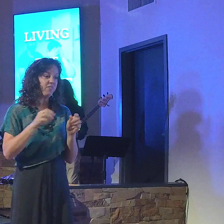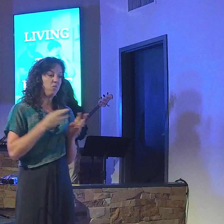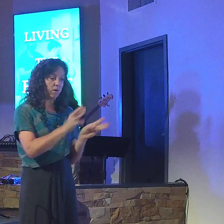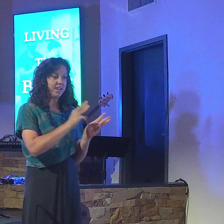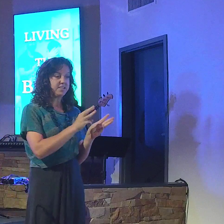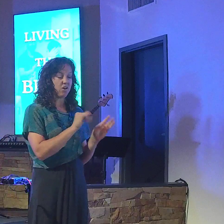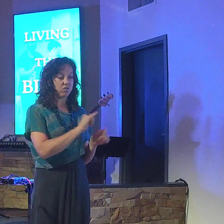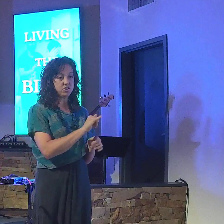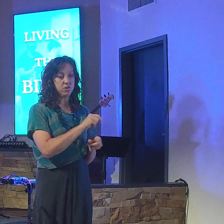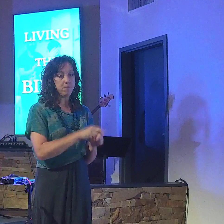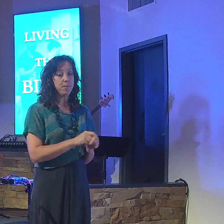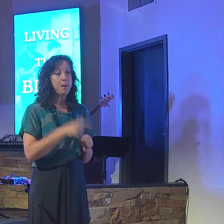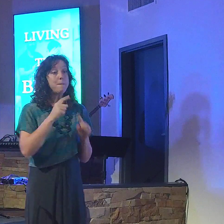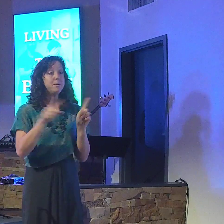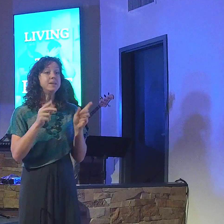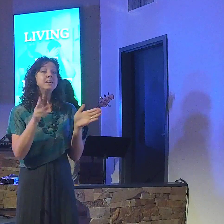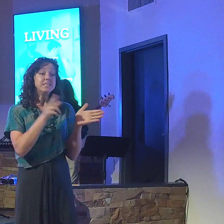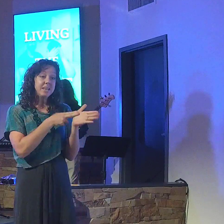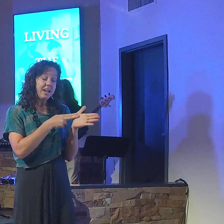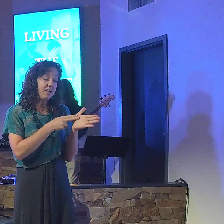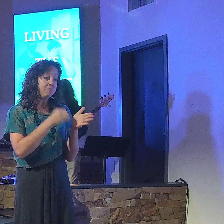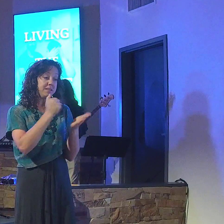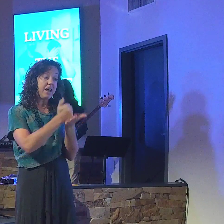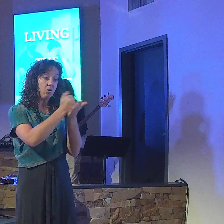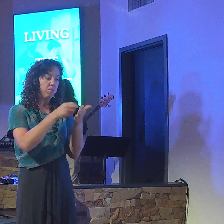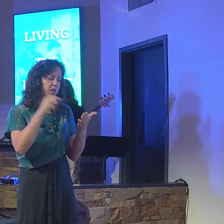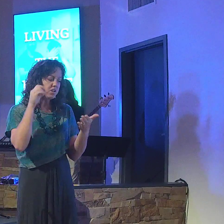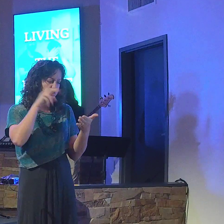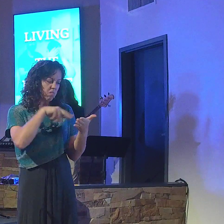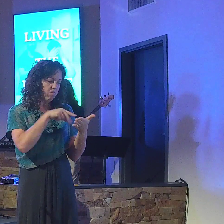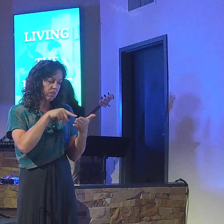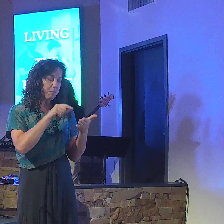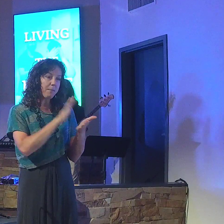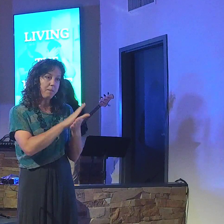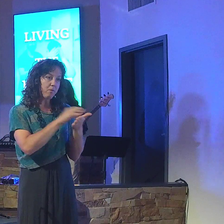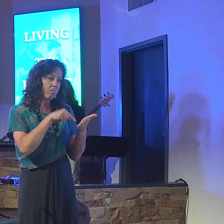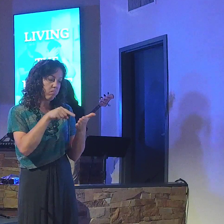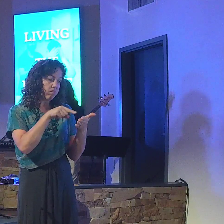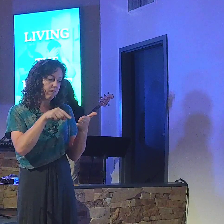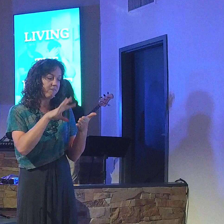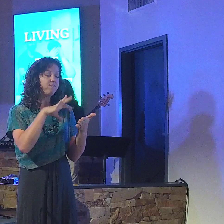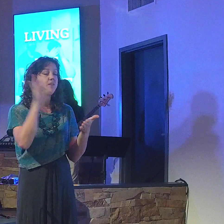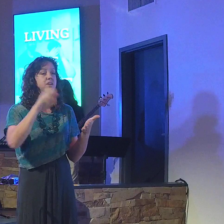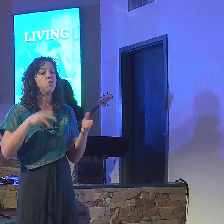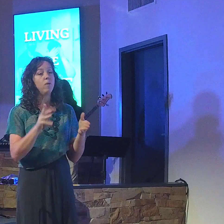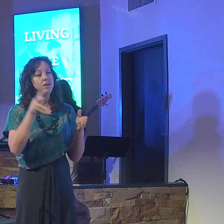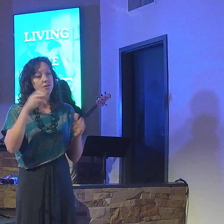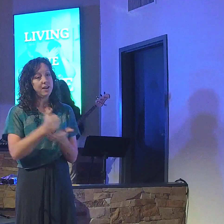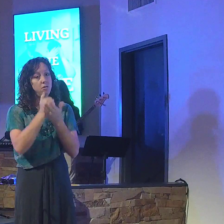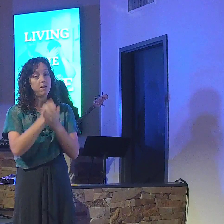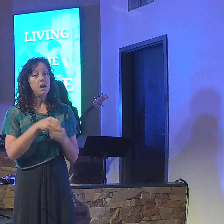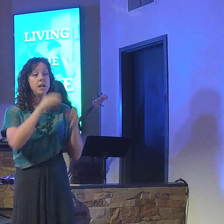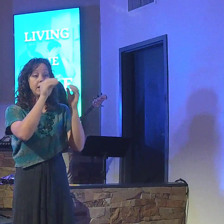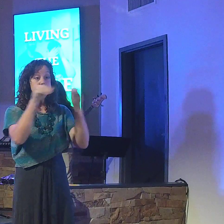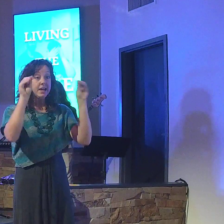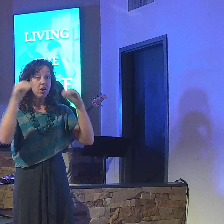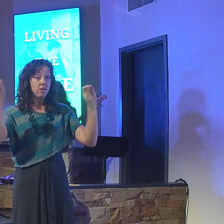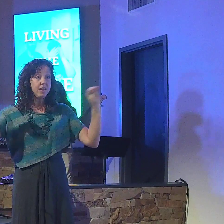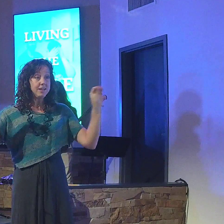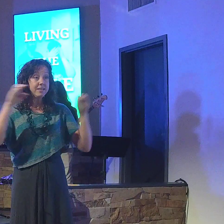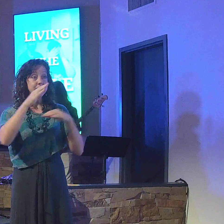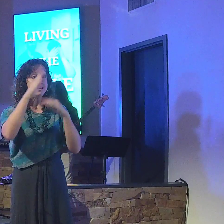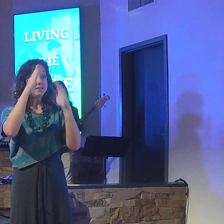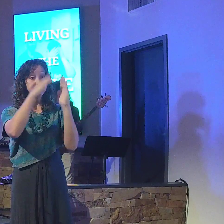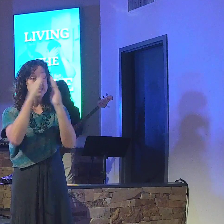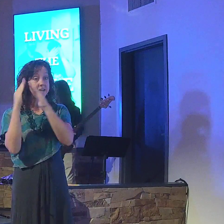so if you haven't signed up yet, I want to encourage you to look at this card and see where you can sign up. We have decorating the city. There's a lot of decorating, a lot of